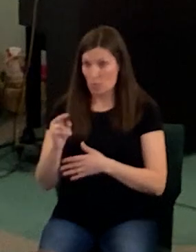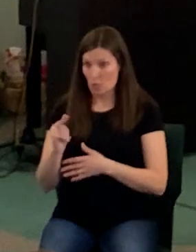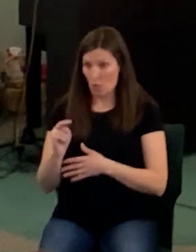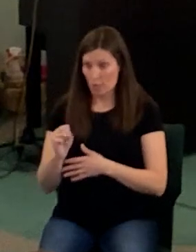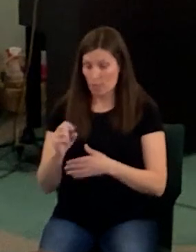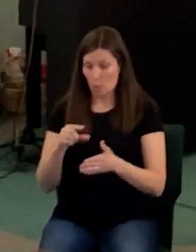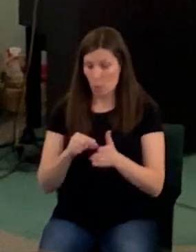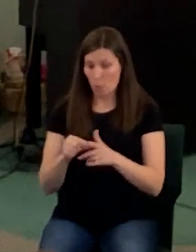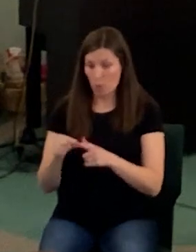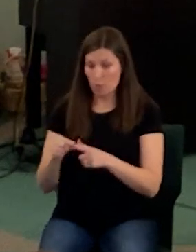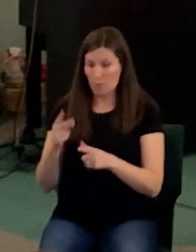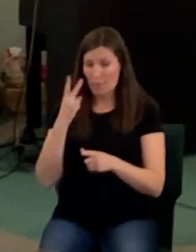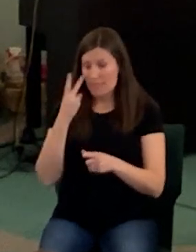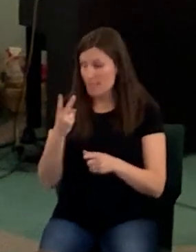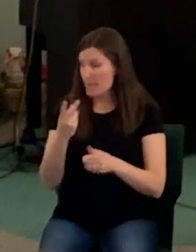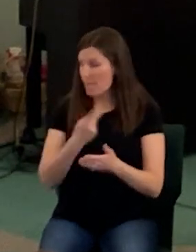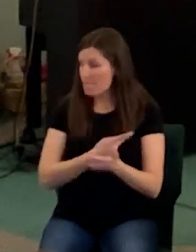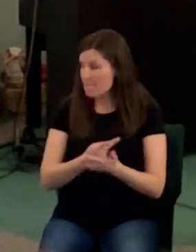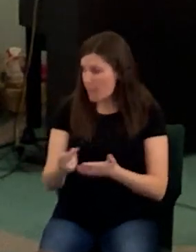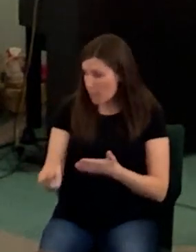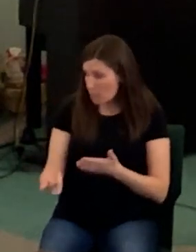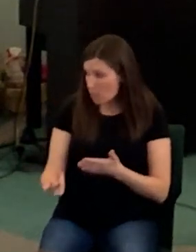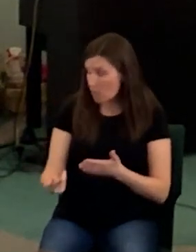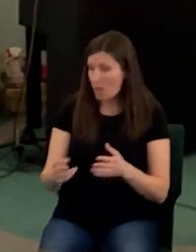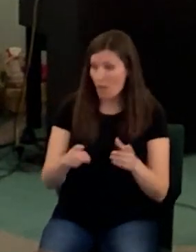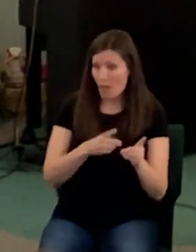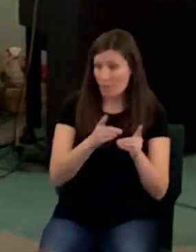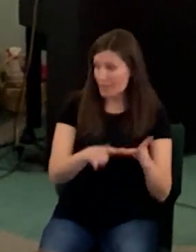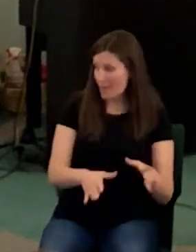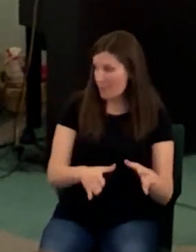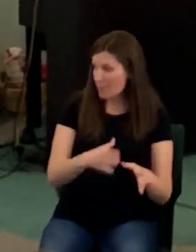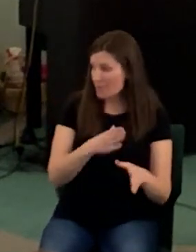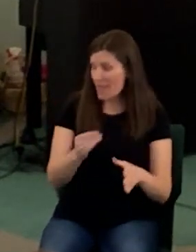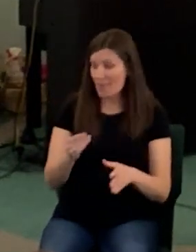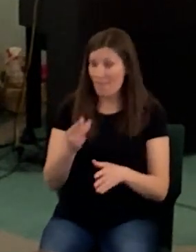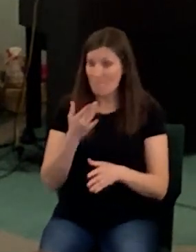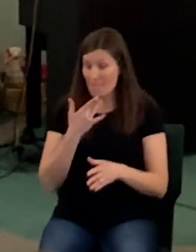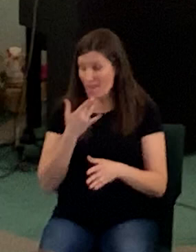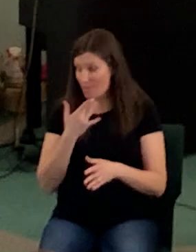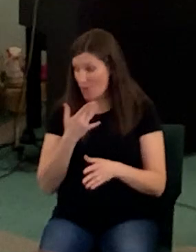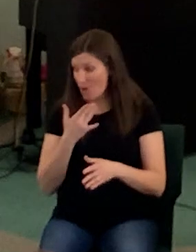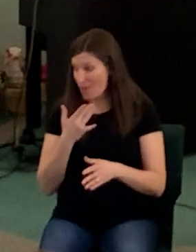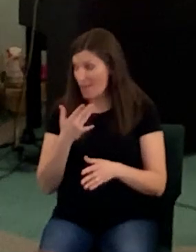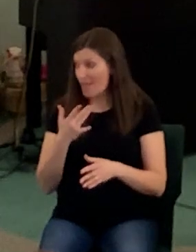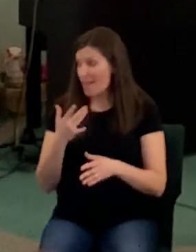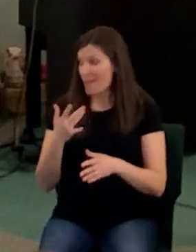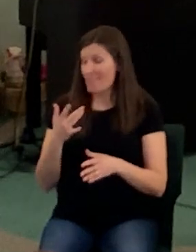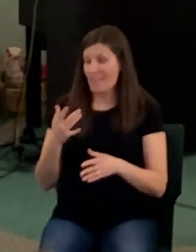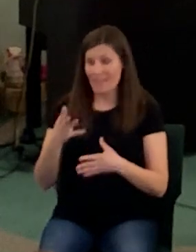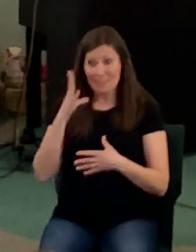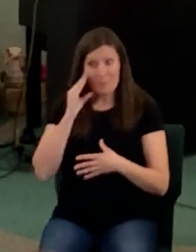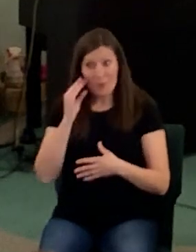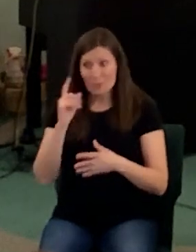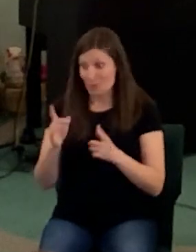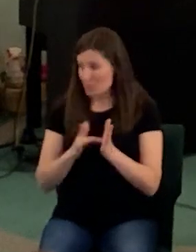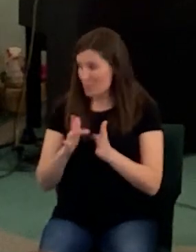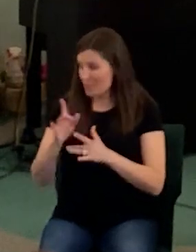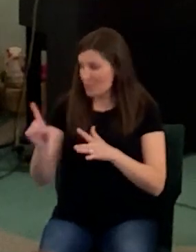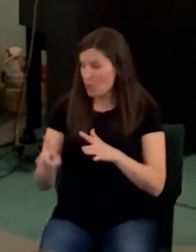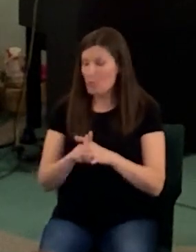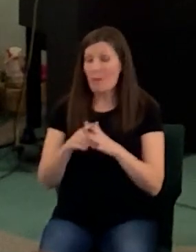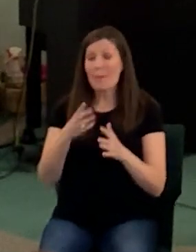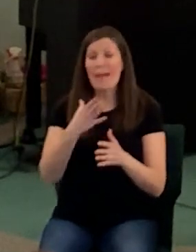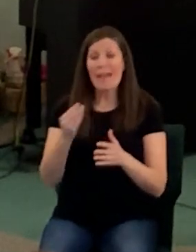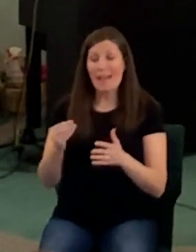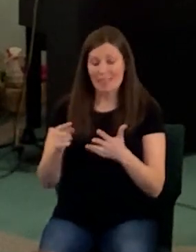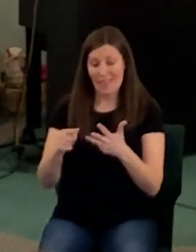of the disciples, the favor they enjoy when Jesus shows up, and the deep fellowship that they experience